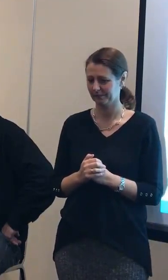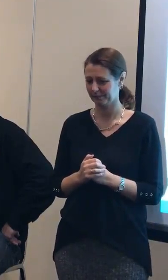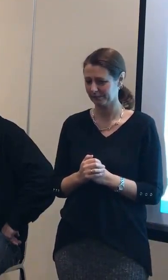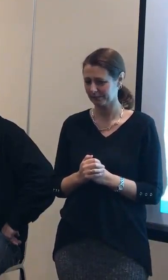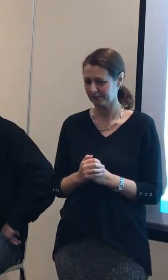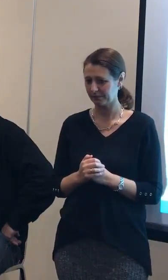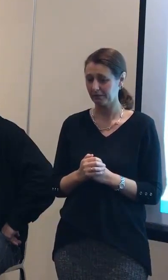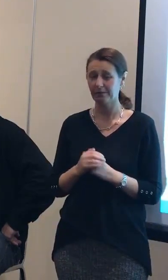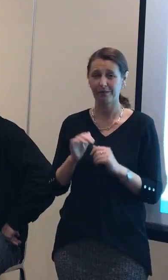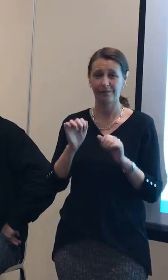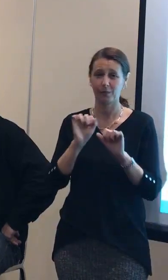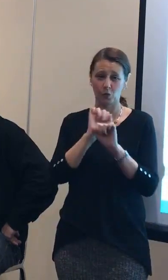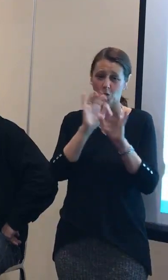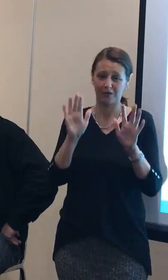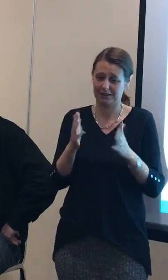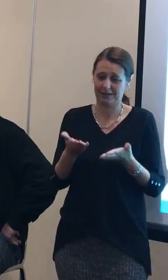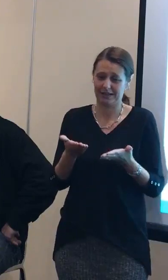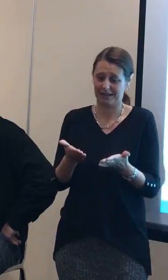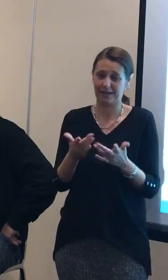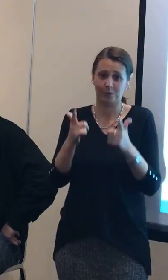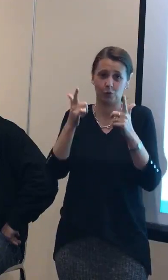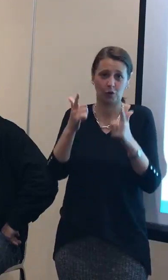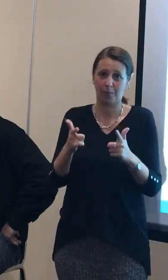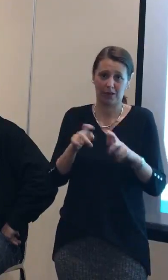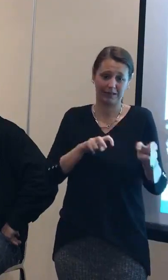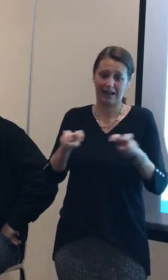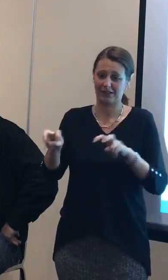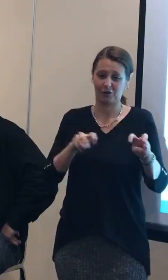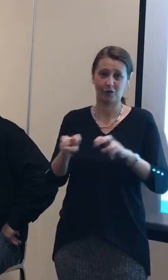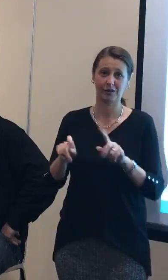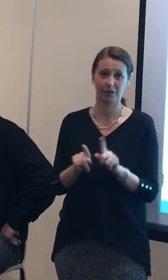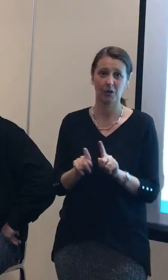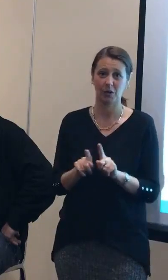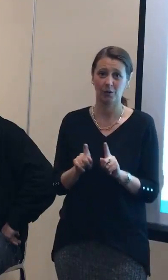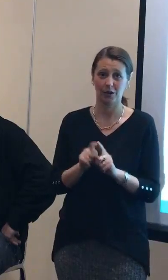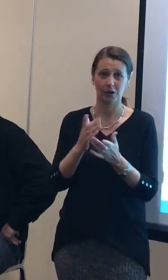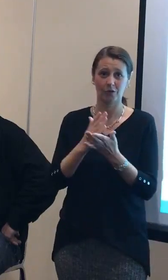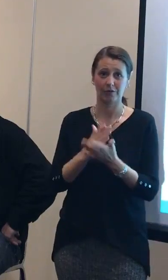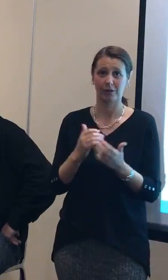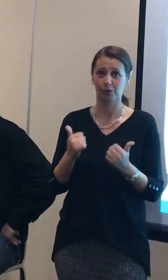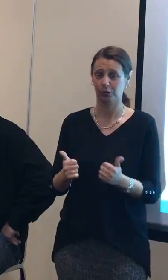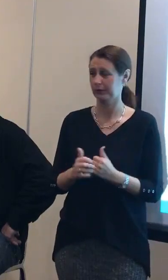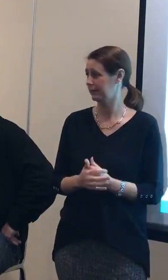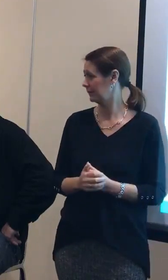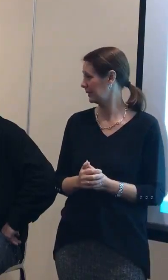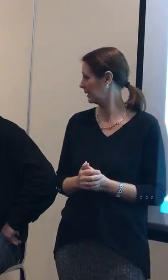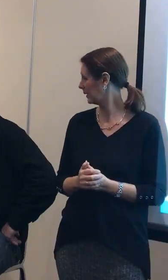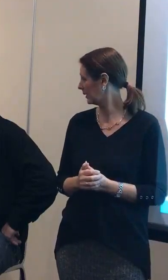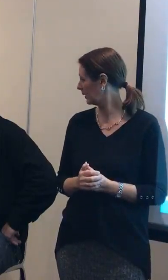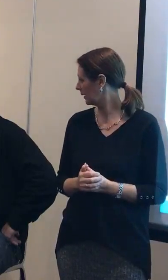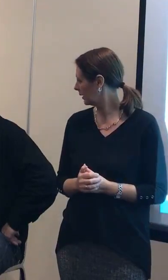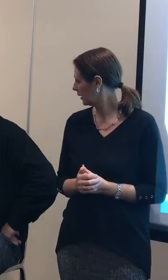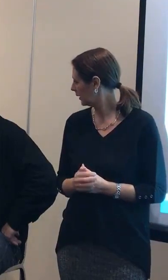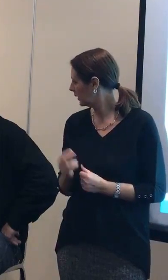And it's obviously given him so much exercise too, which is really, really good.